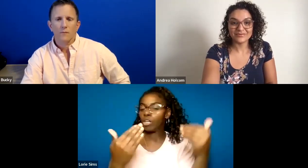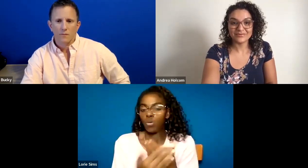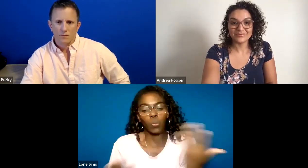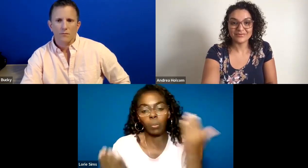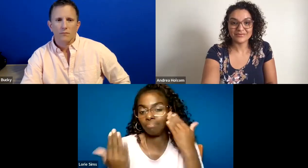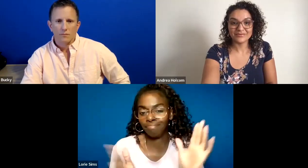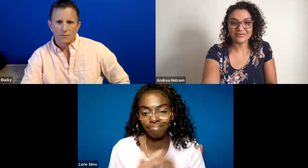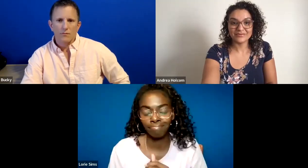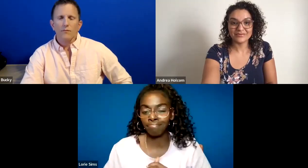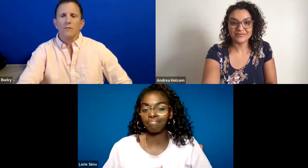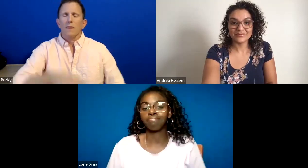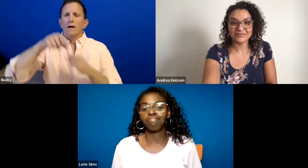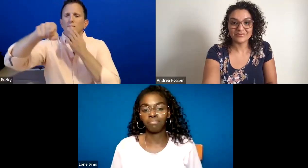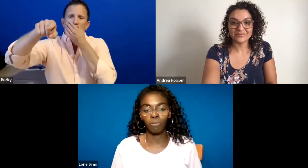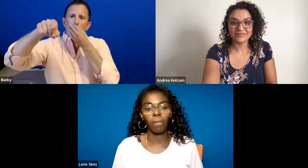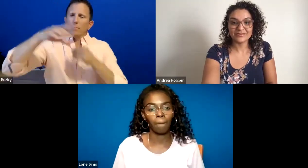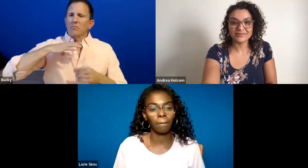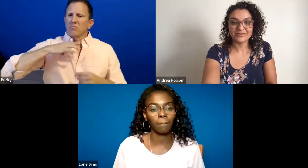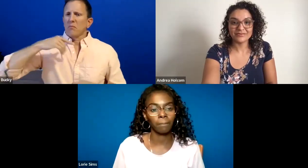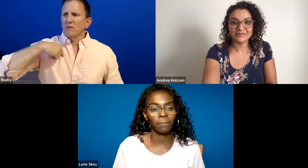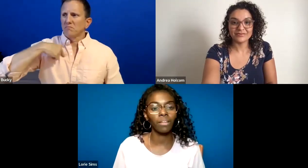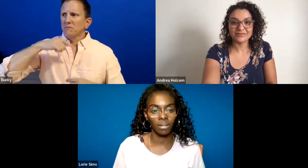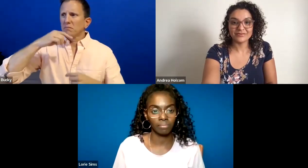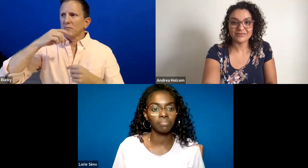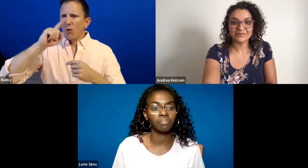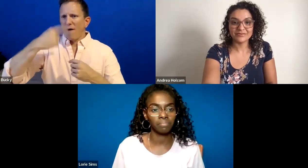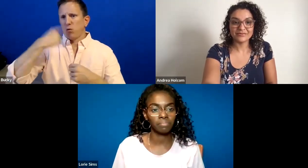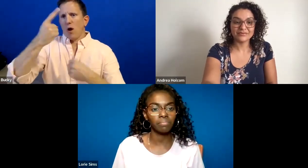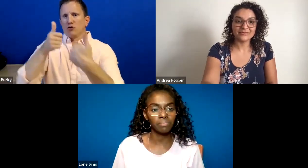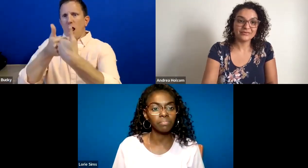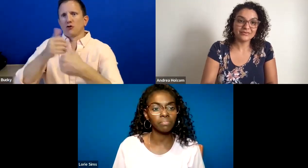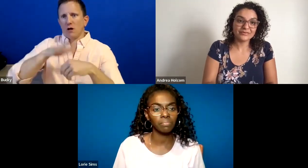where you can red flag an assignment, something of that nature.